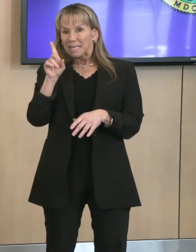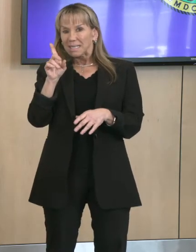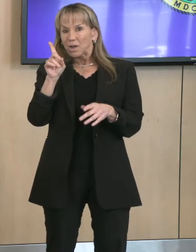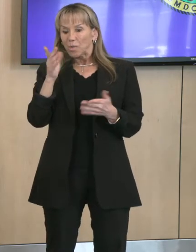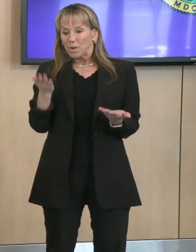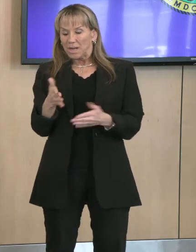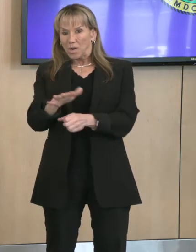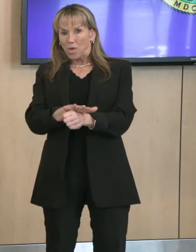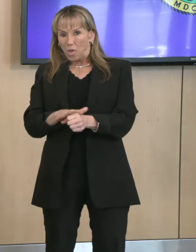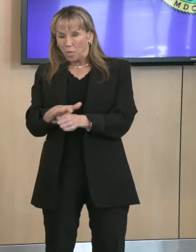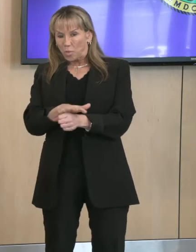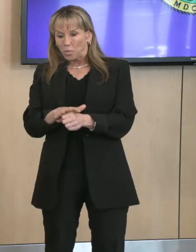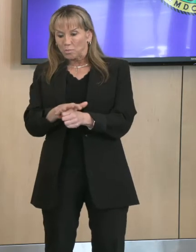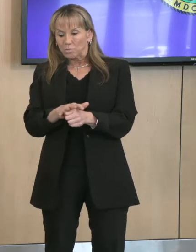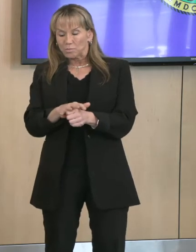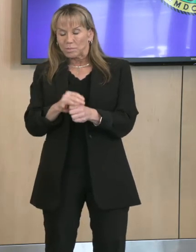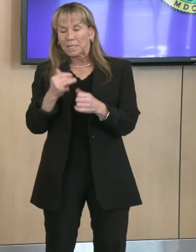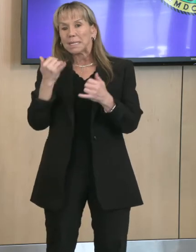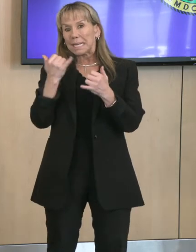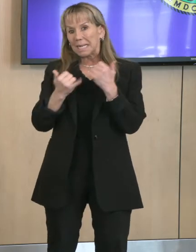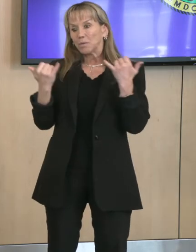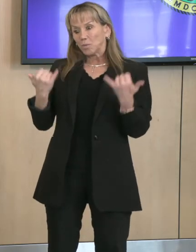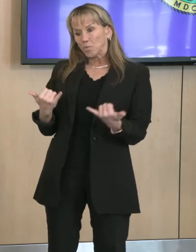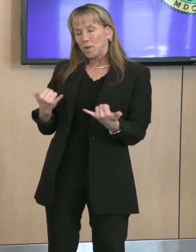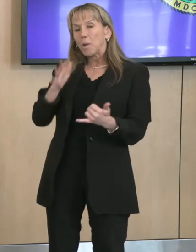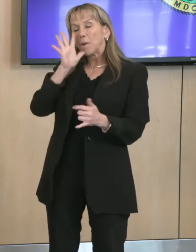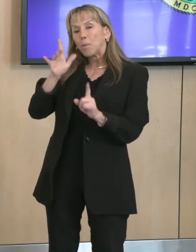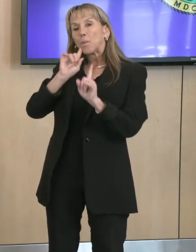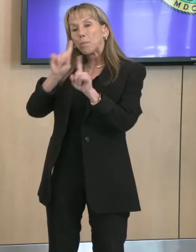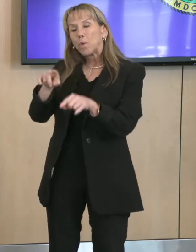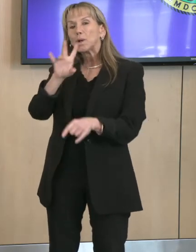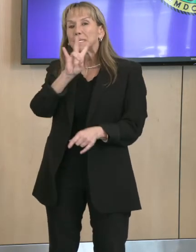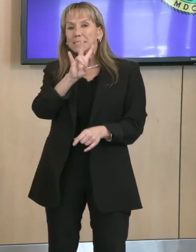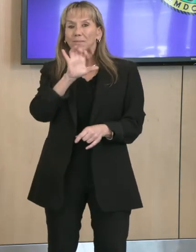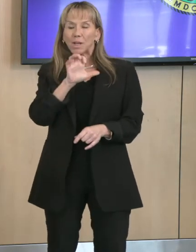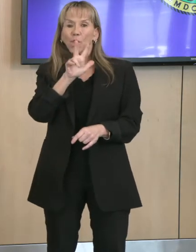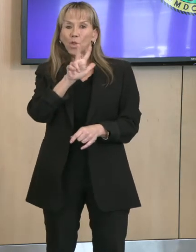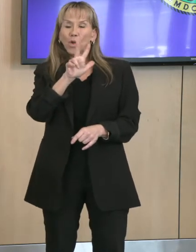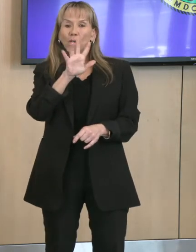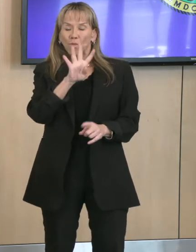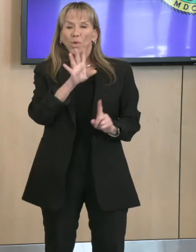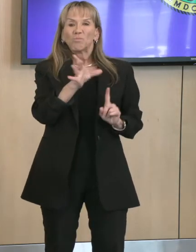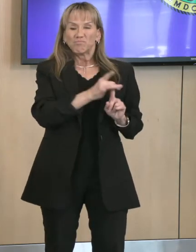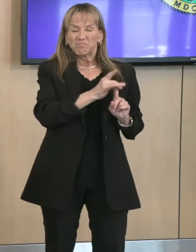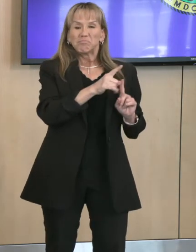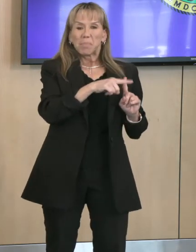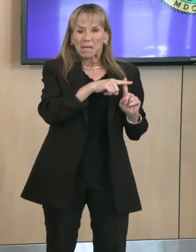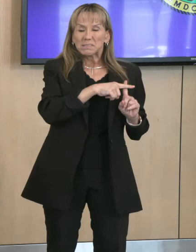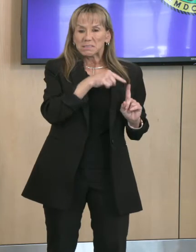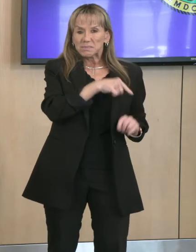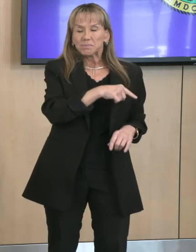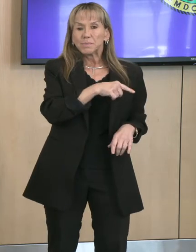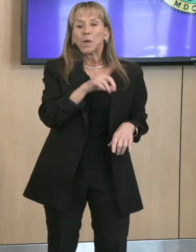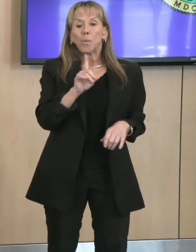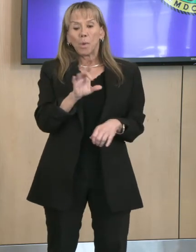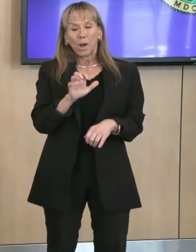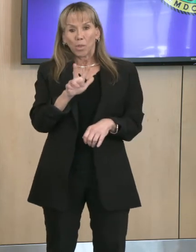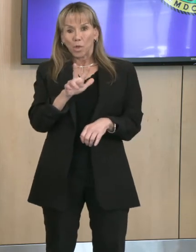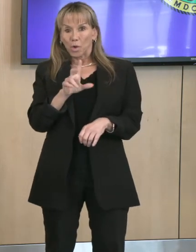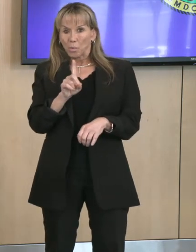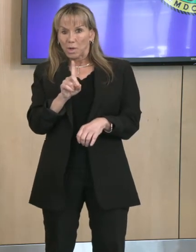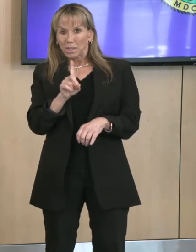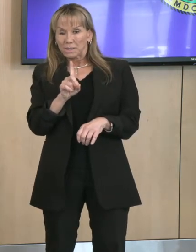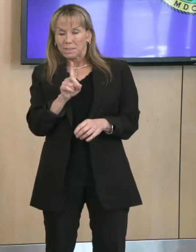San Diego, at the end of the day, we will report 734 positive cases, 131